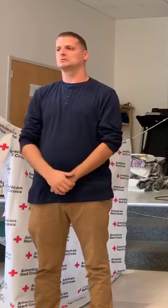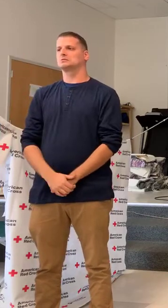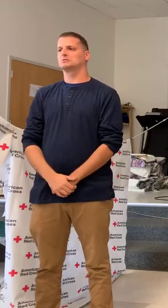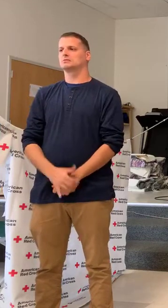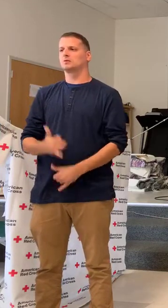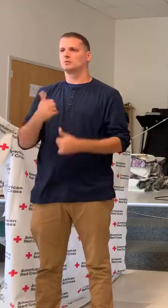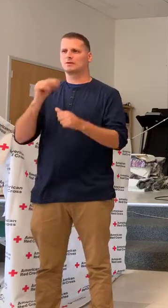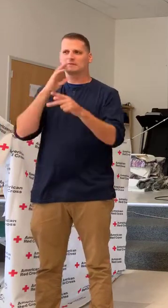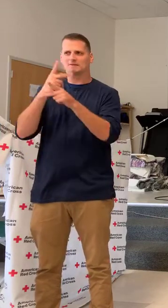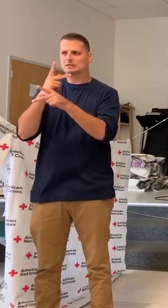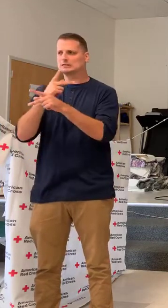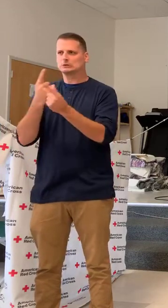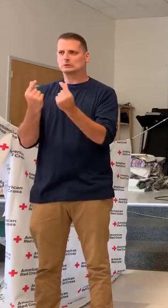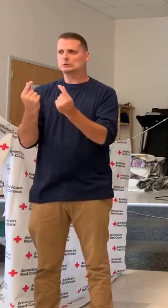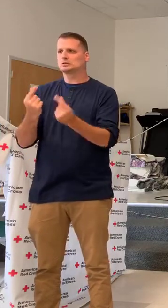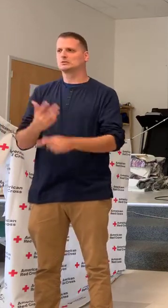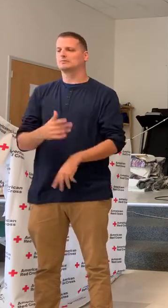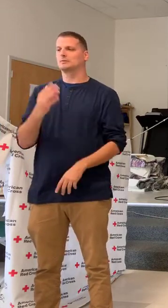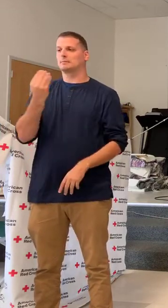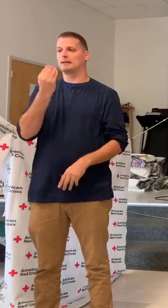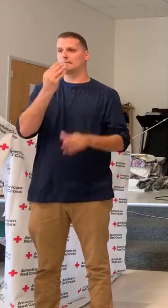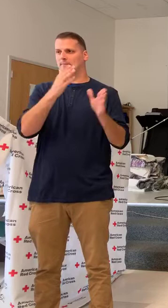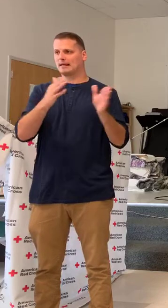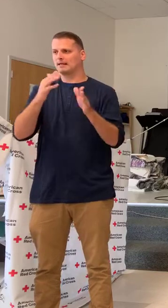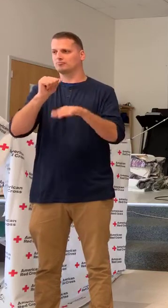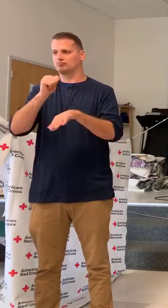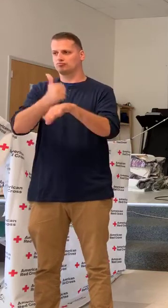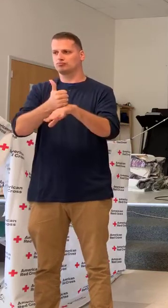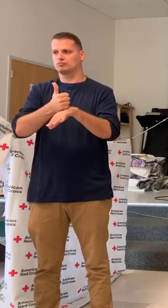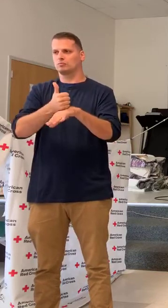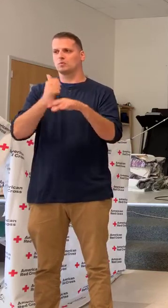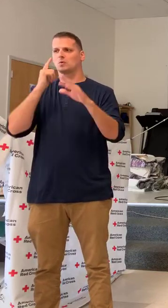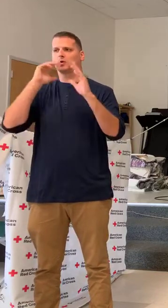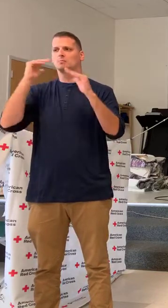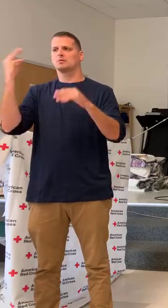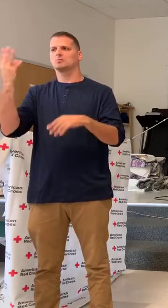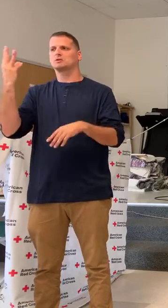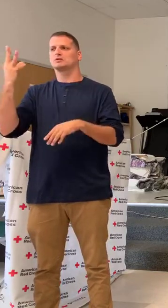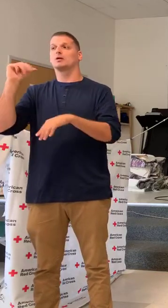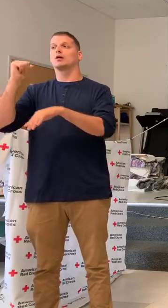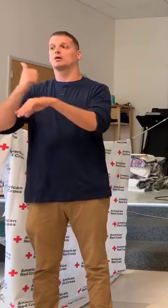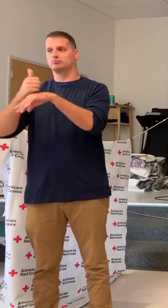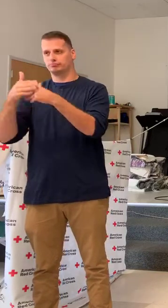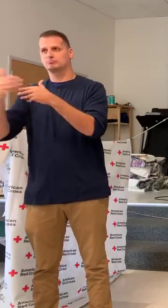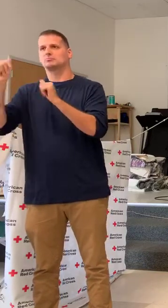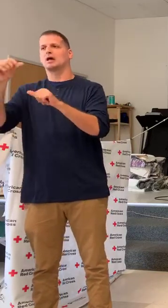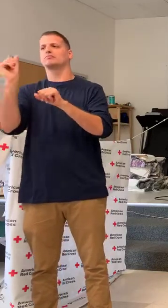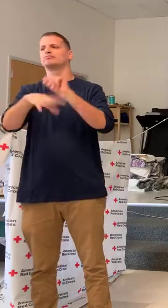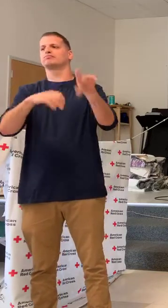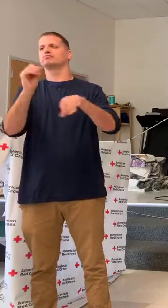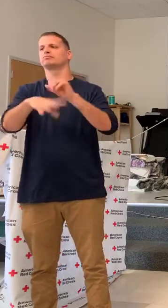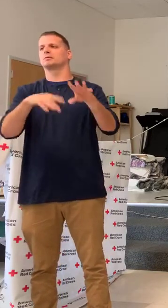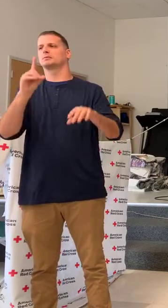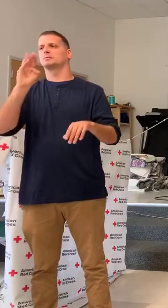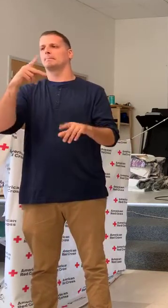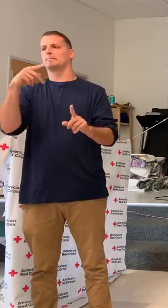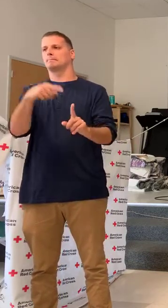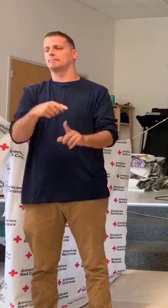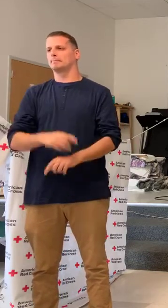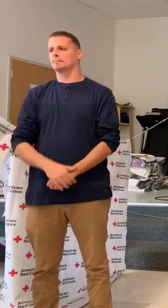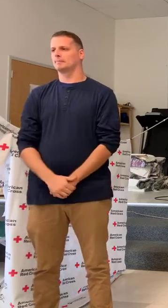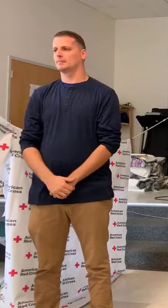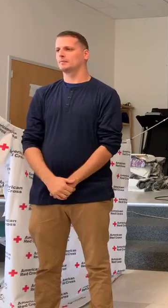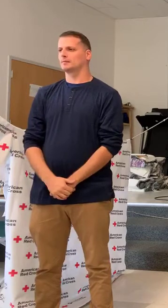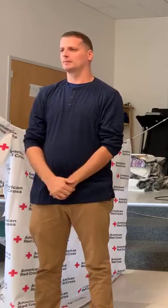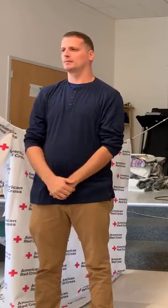gonna put that plan together, and I'm hoping that the very latest Wednesday, it will be in effect. I talked to our emergency manager, Casey Cook, And I